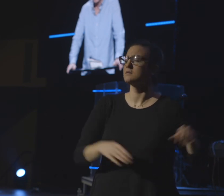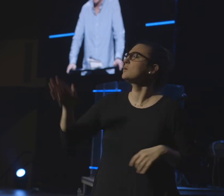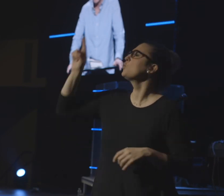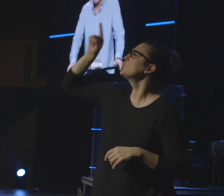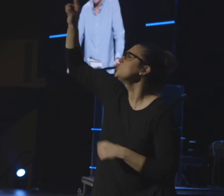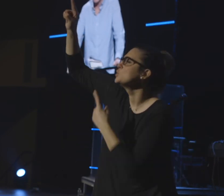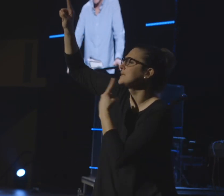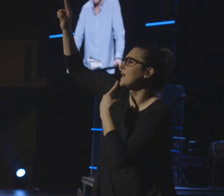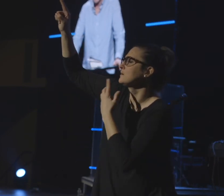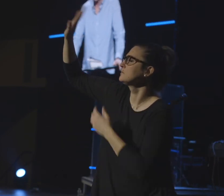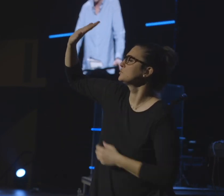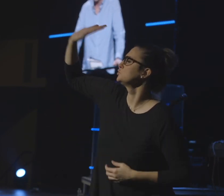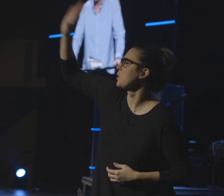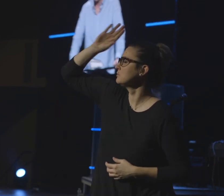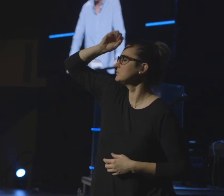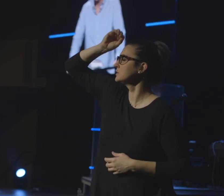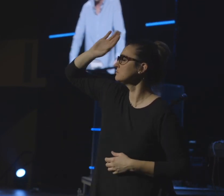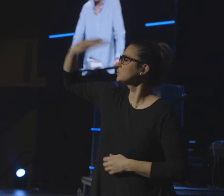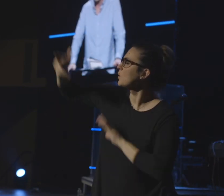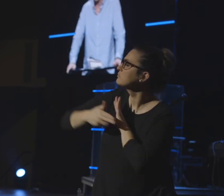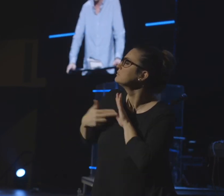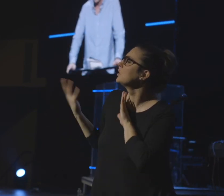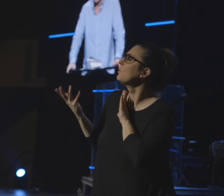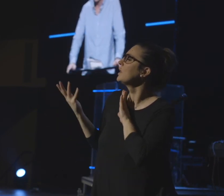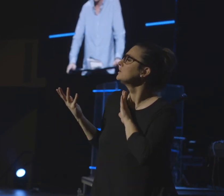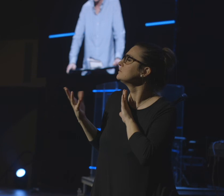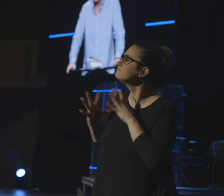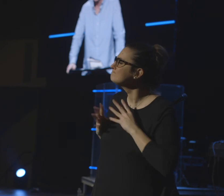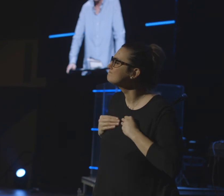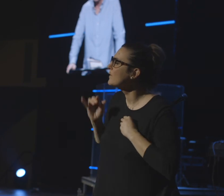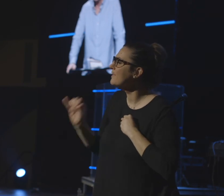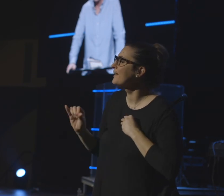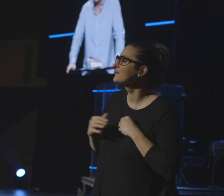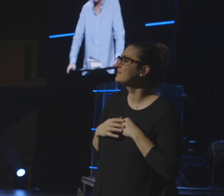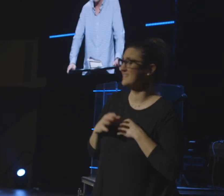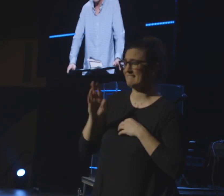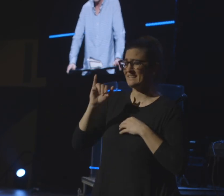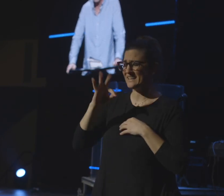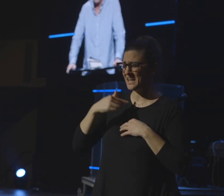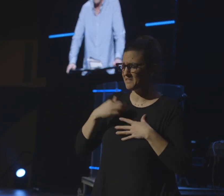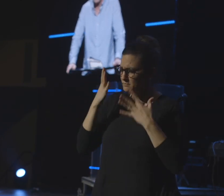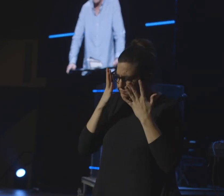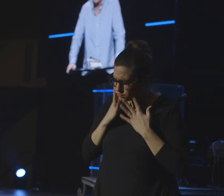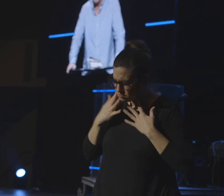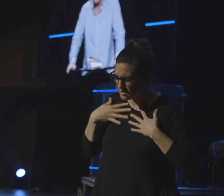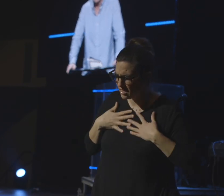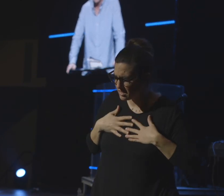Help me, Lord, even when I can't pray, to know that you hear my misery. You do see me. You do see